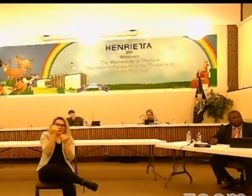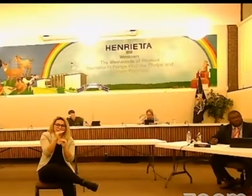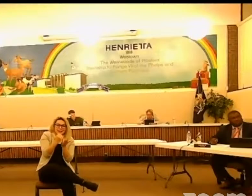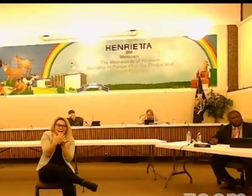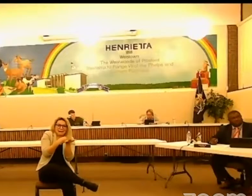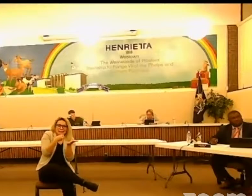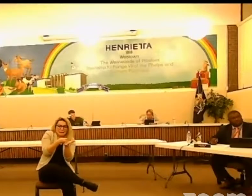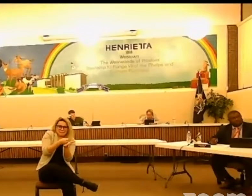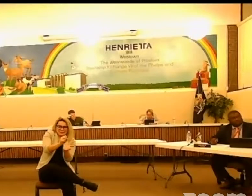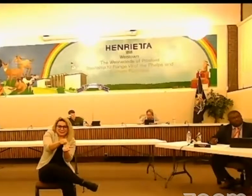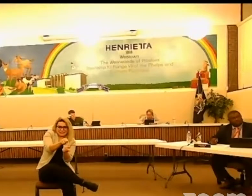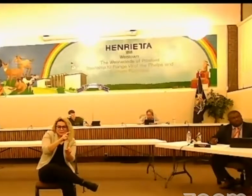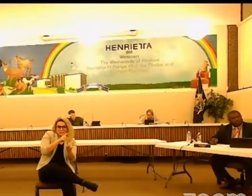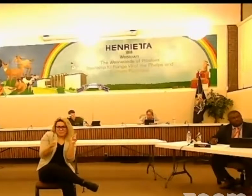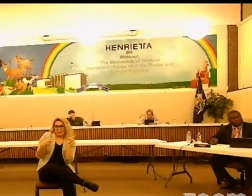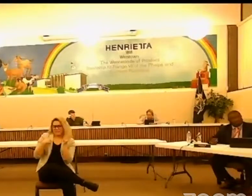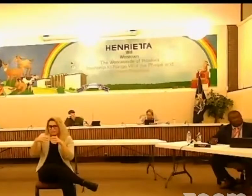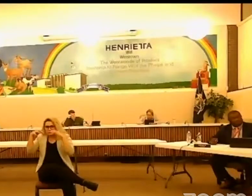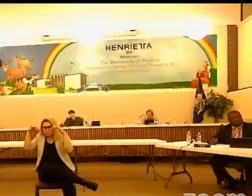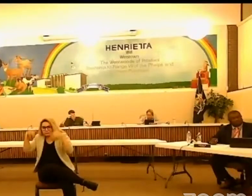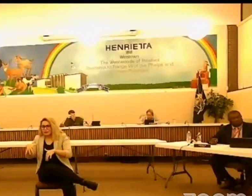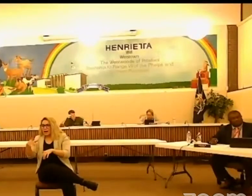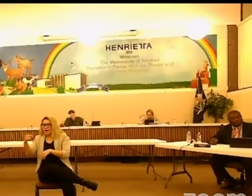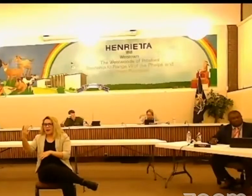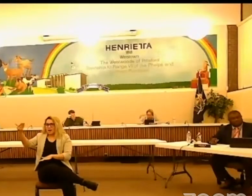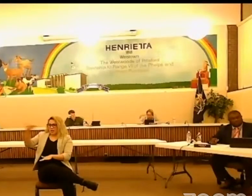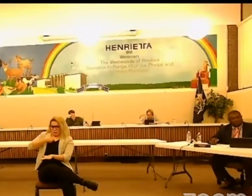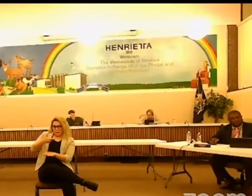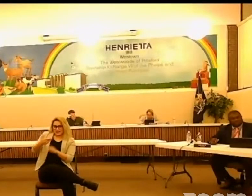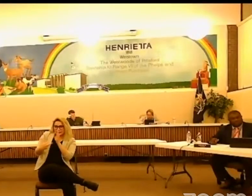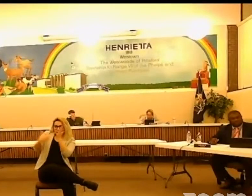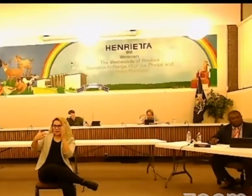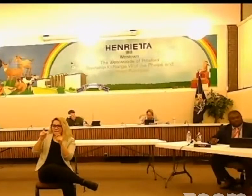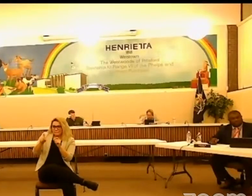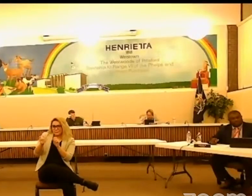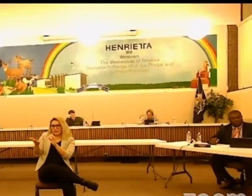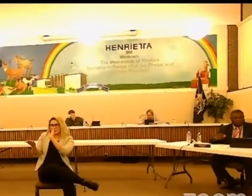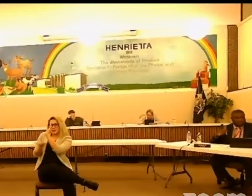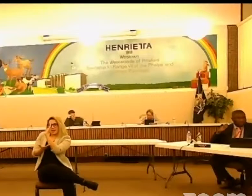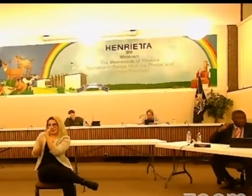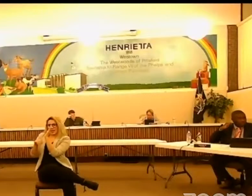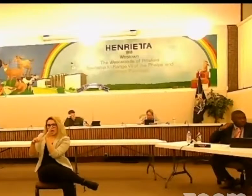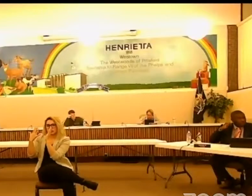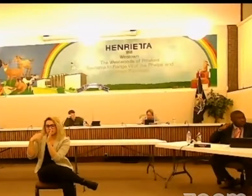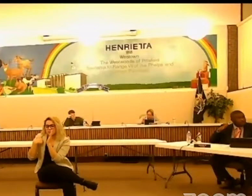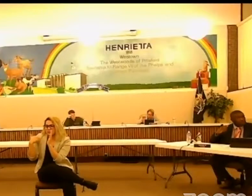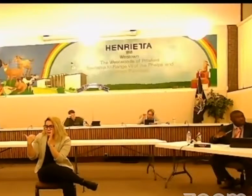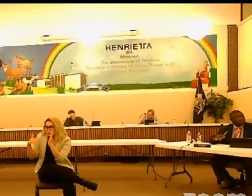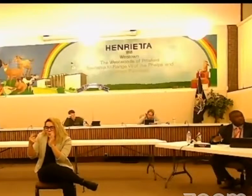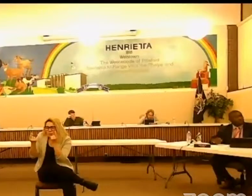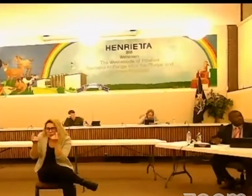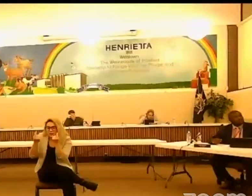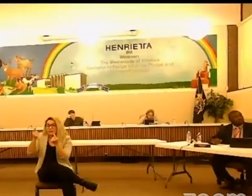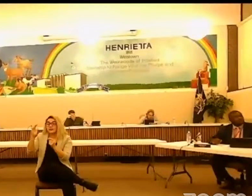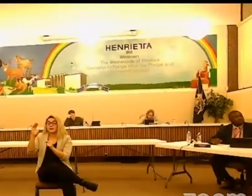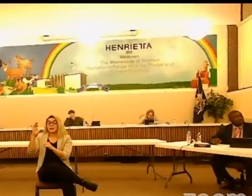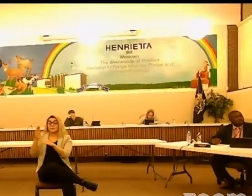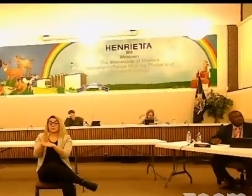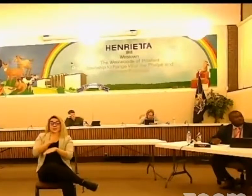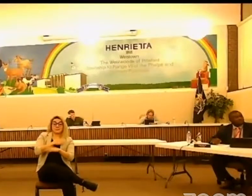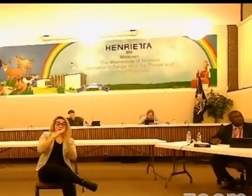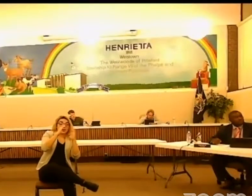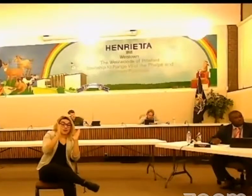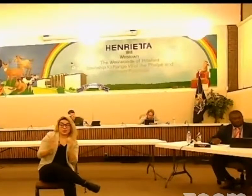totally shocked that it would even be an issue because there's a huge amount of trees between their driveway and my house as it is. I